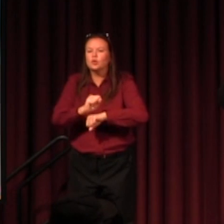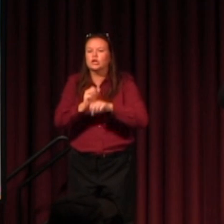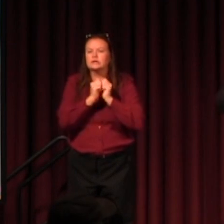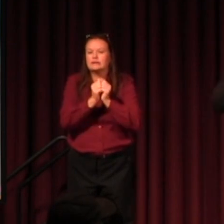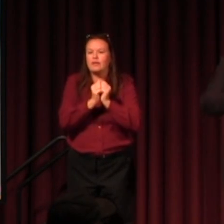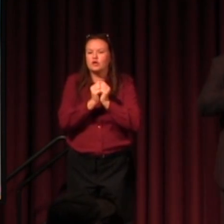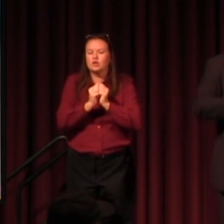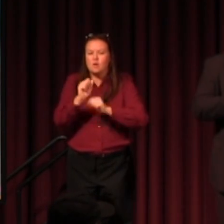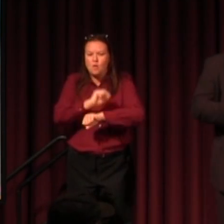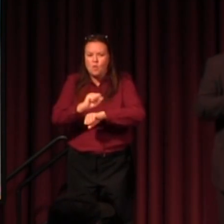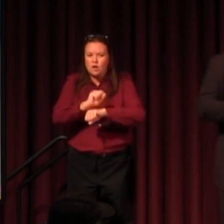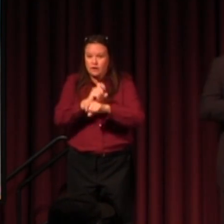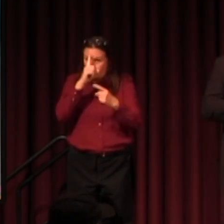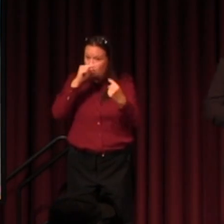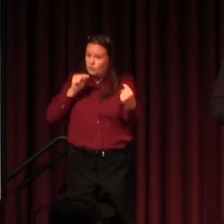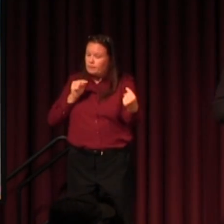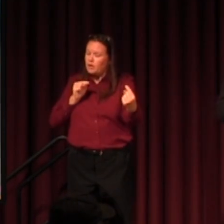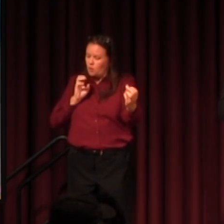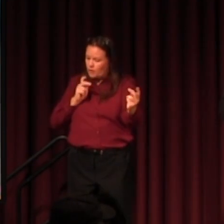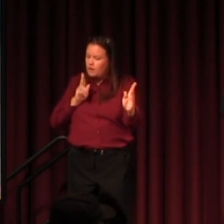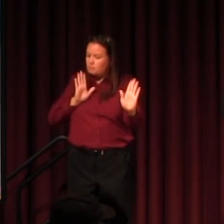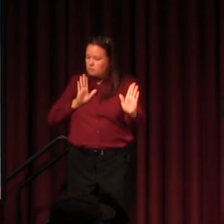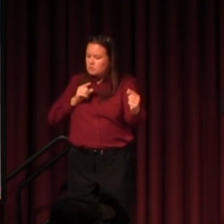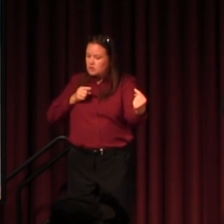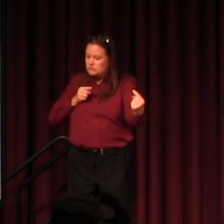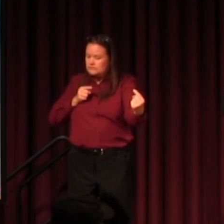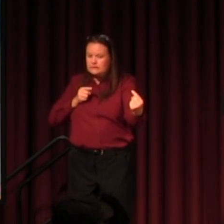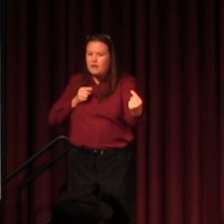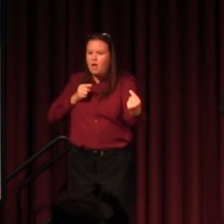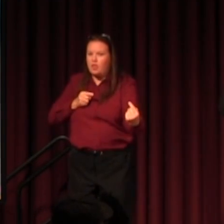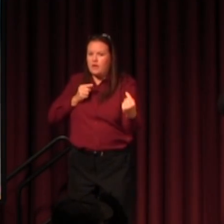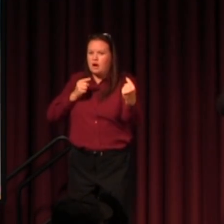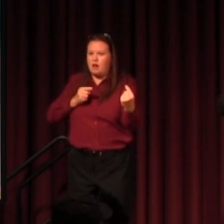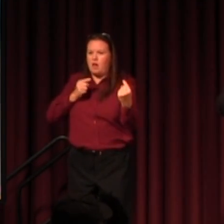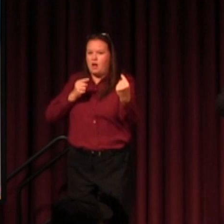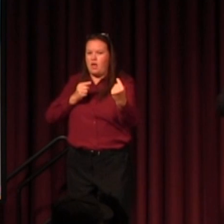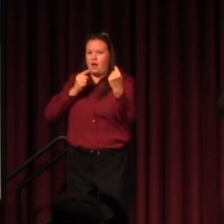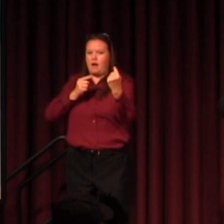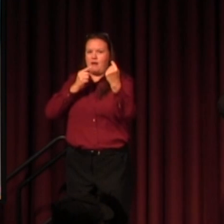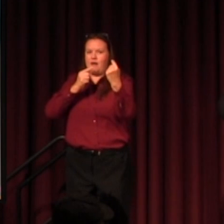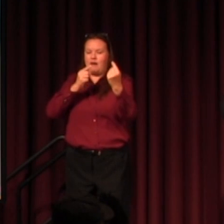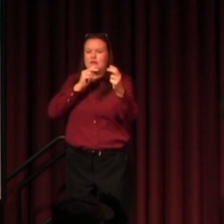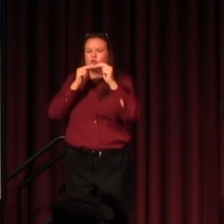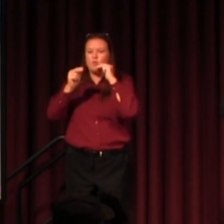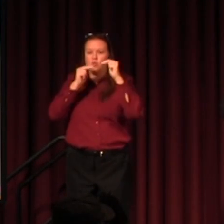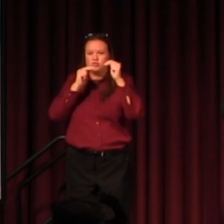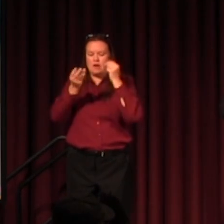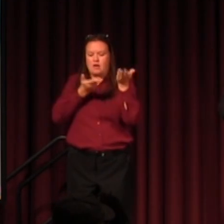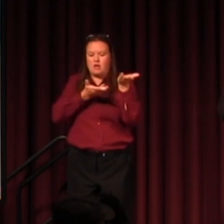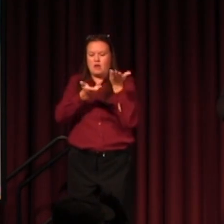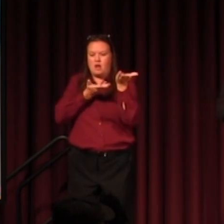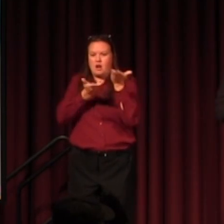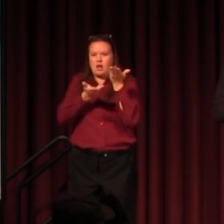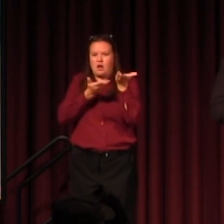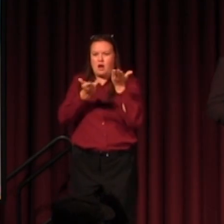going to stay in the disagreement long enough to figure out what we're going to do together next.